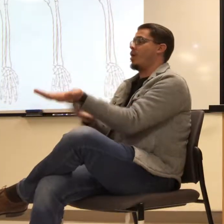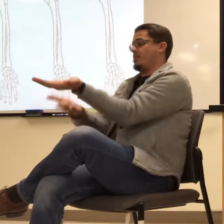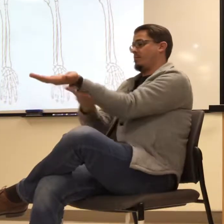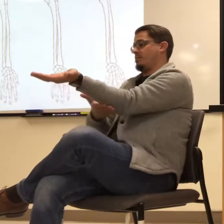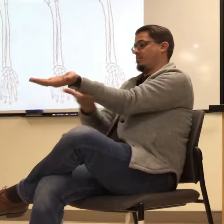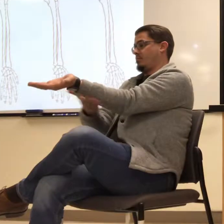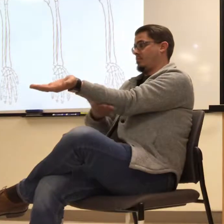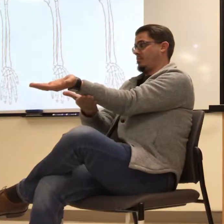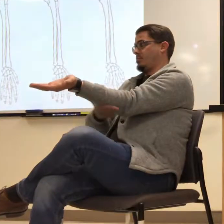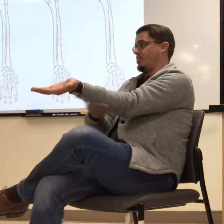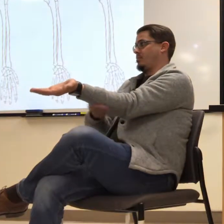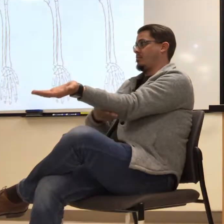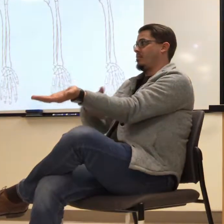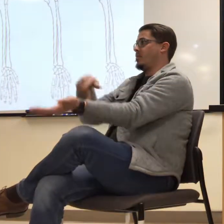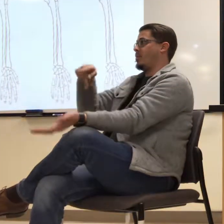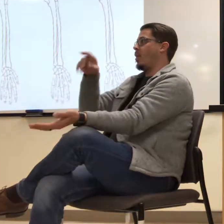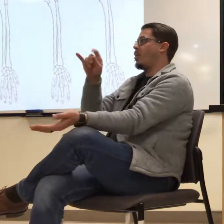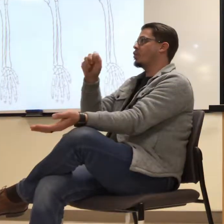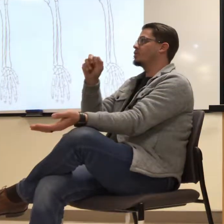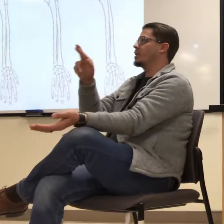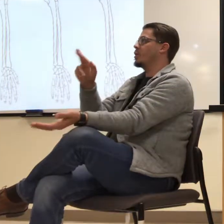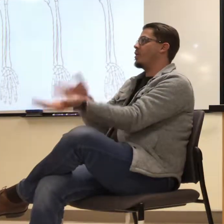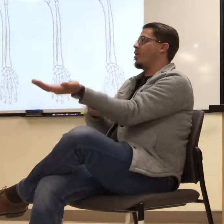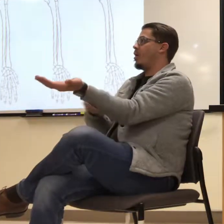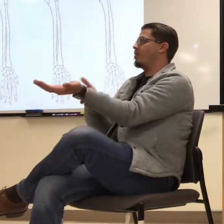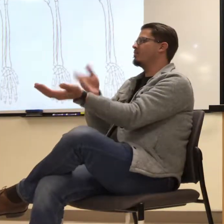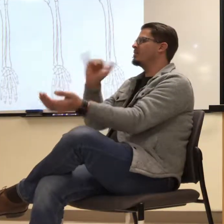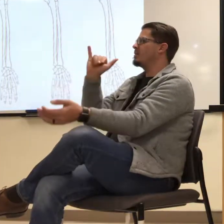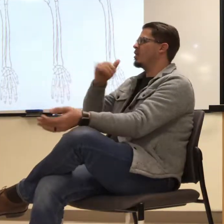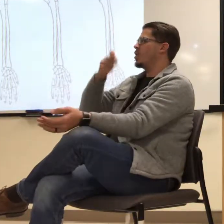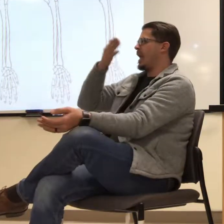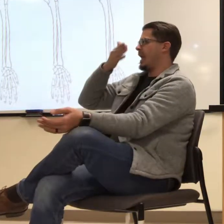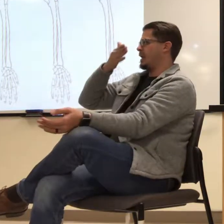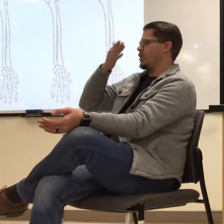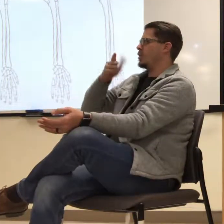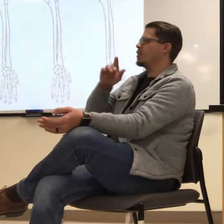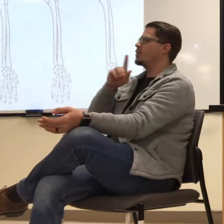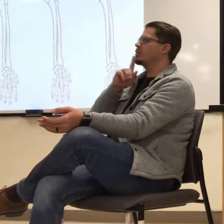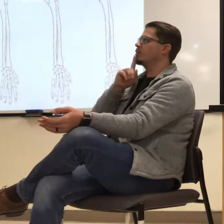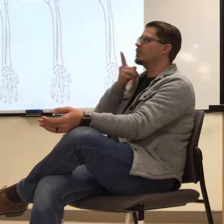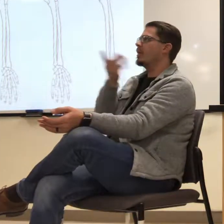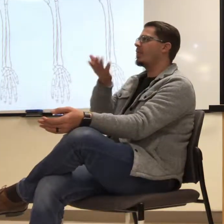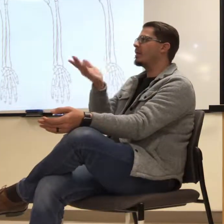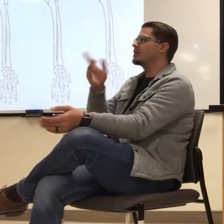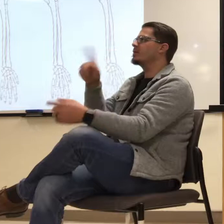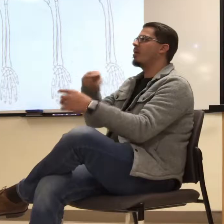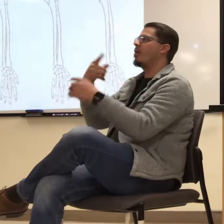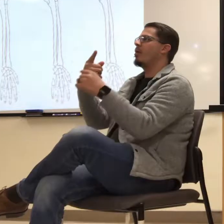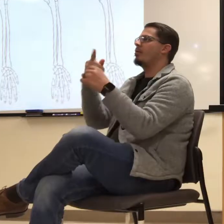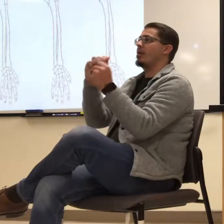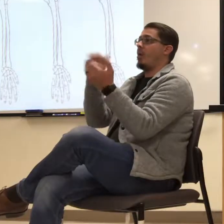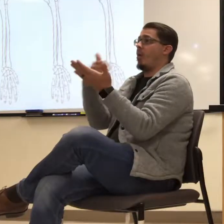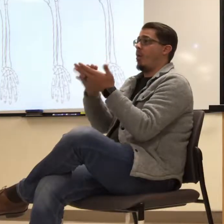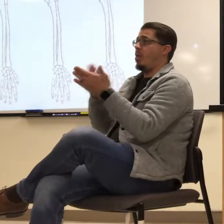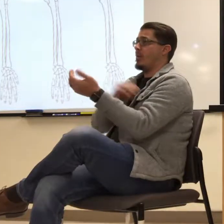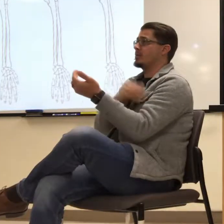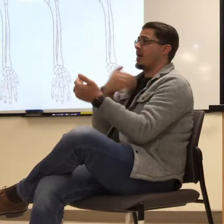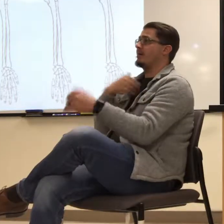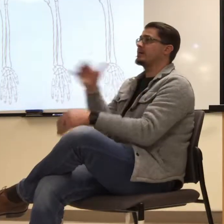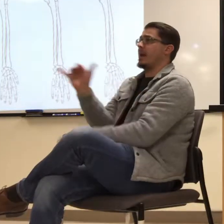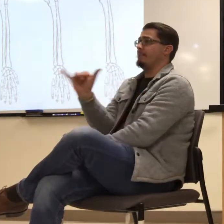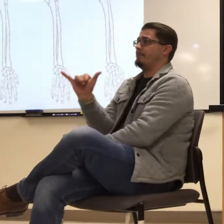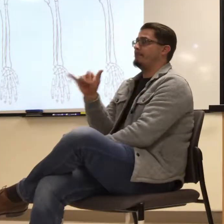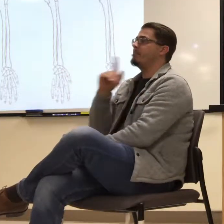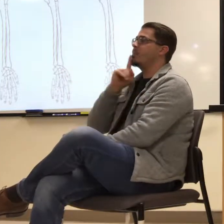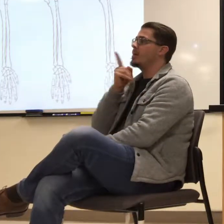So when you study the posterior compartment, kind of like the anterior compartment, there are things that all the muscles have in common. Namely,